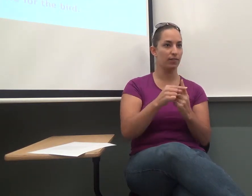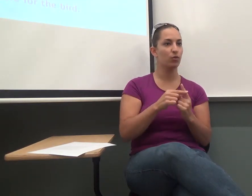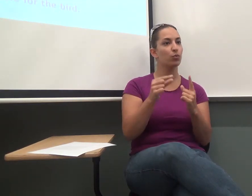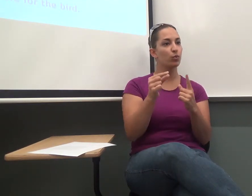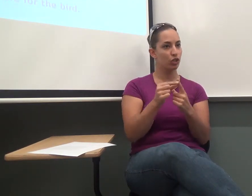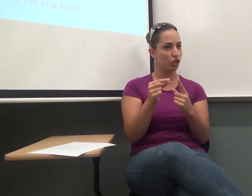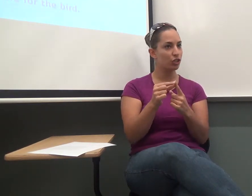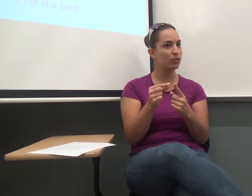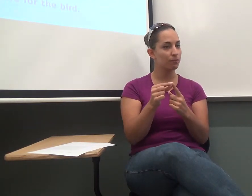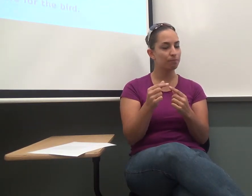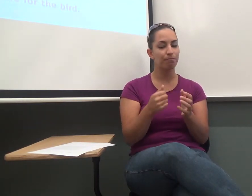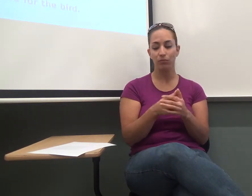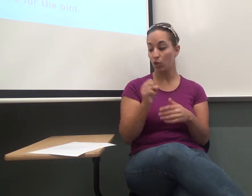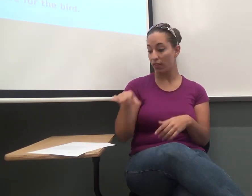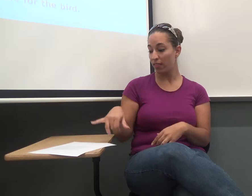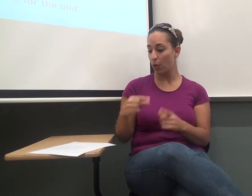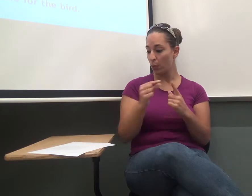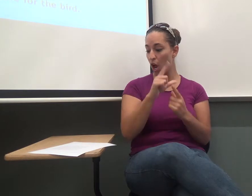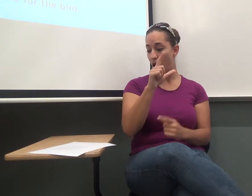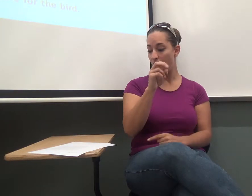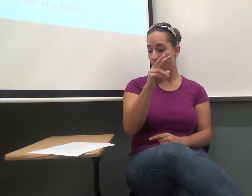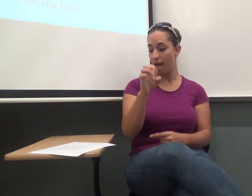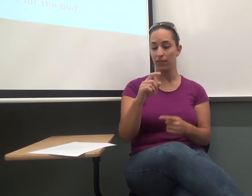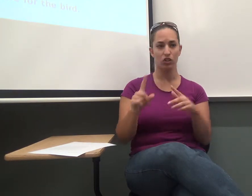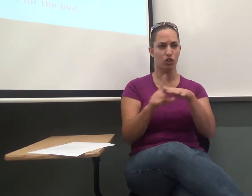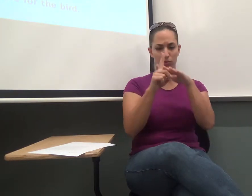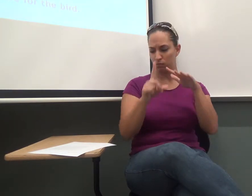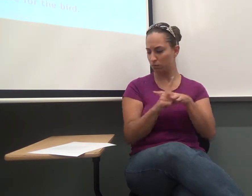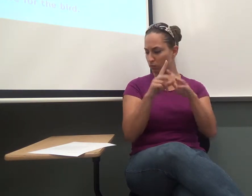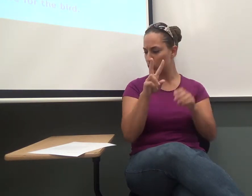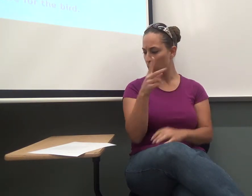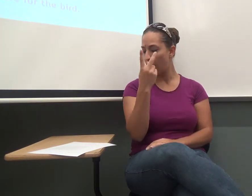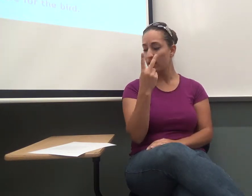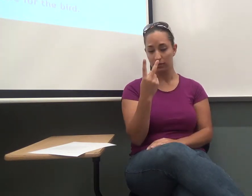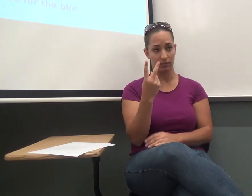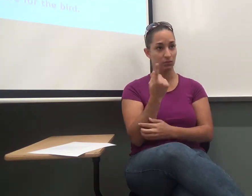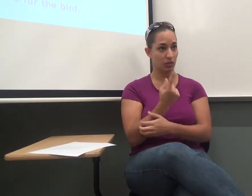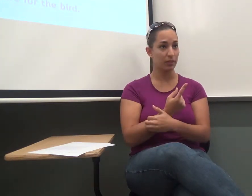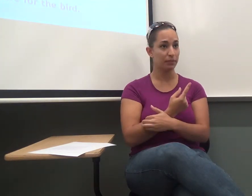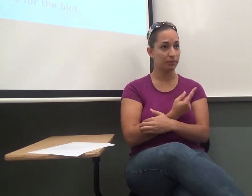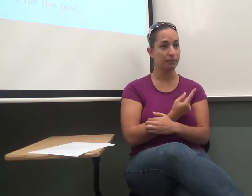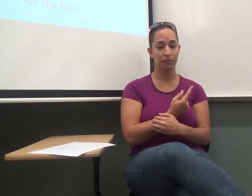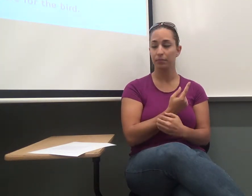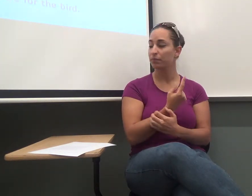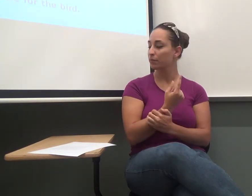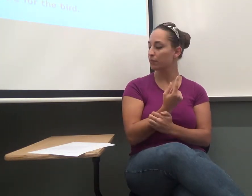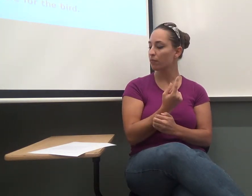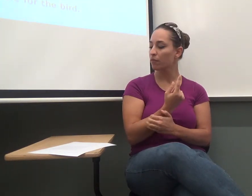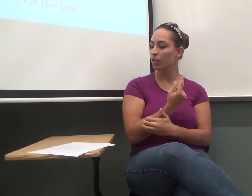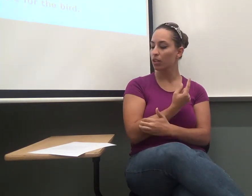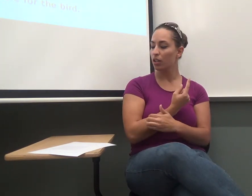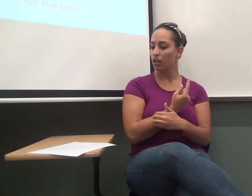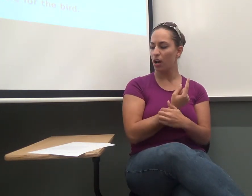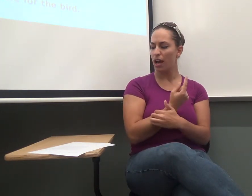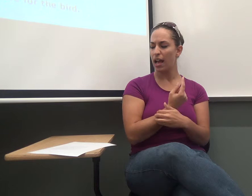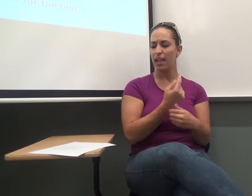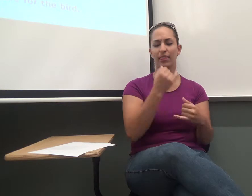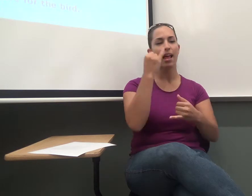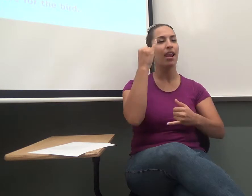word love shows up twice. We know that, right? And what's the last sentence say? It says